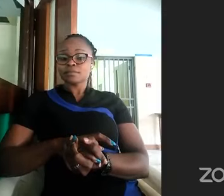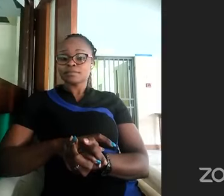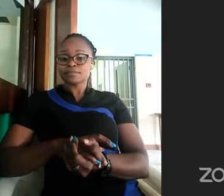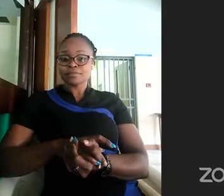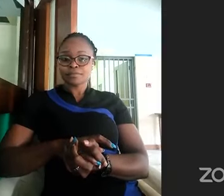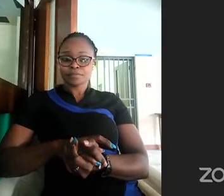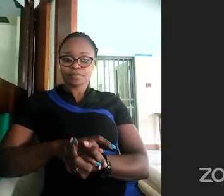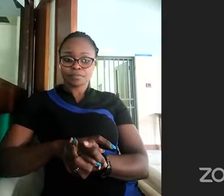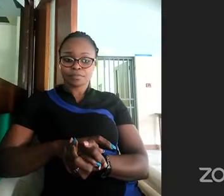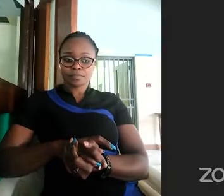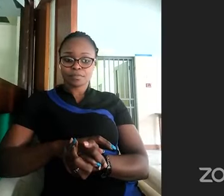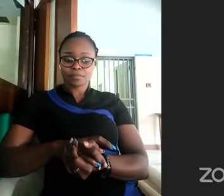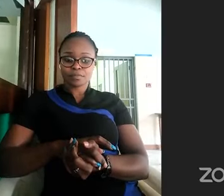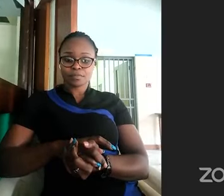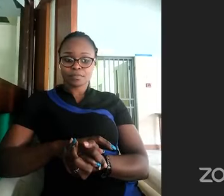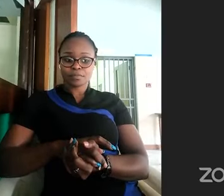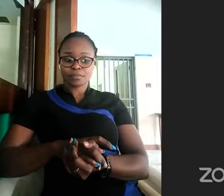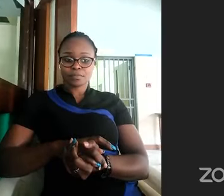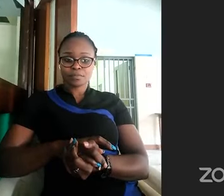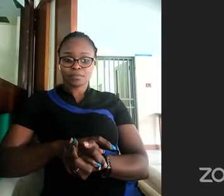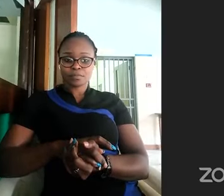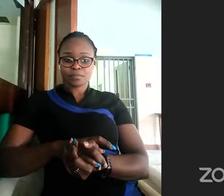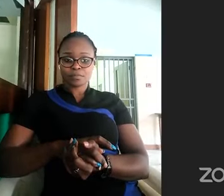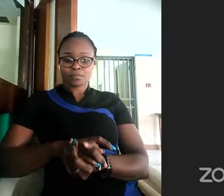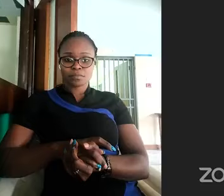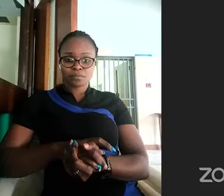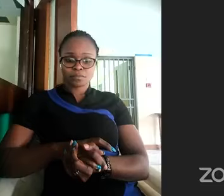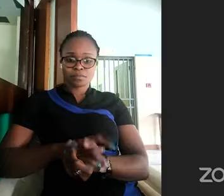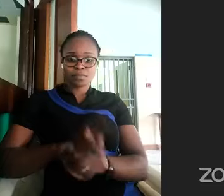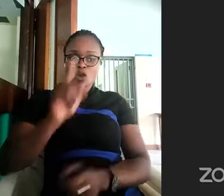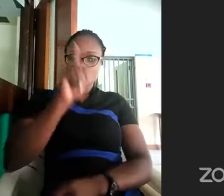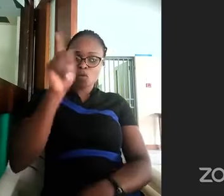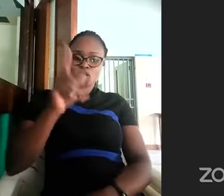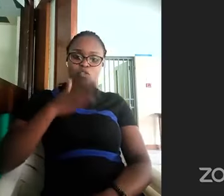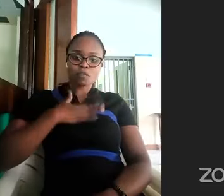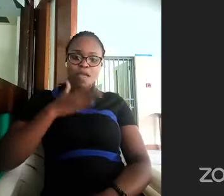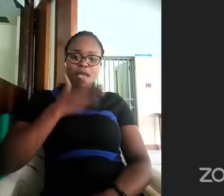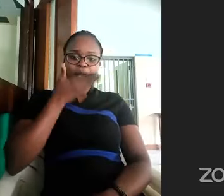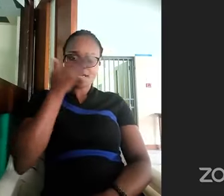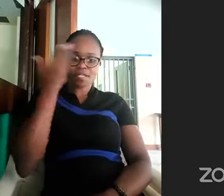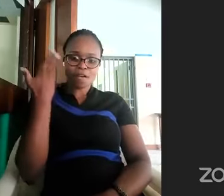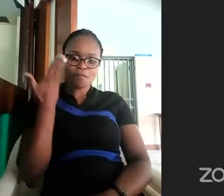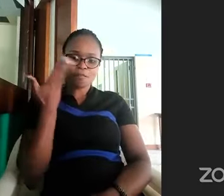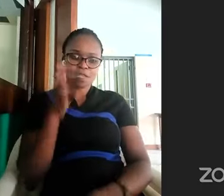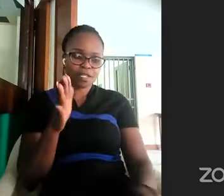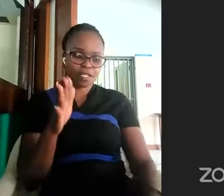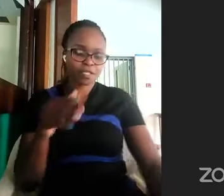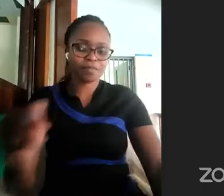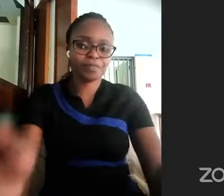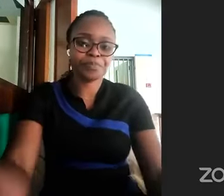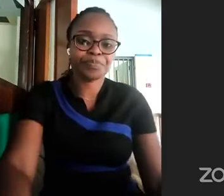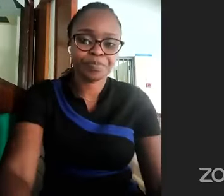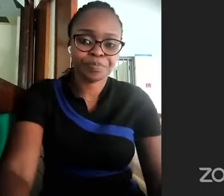I think my question had been answered, but in as much as we are in a learning process, I believe that some